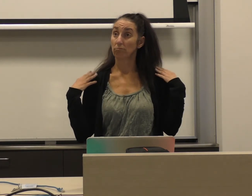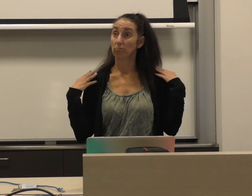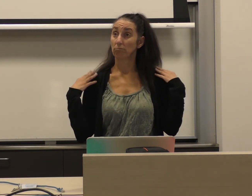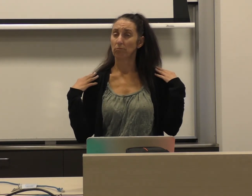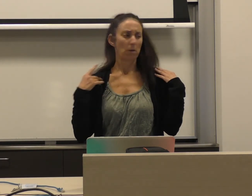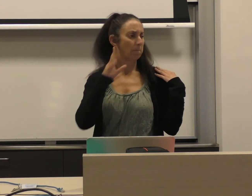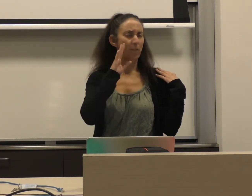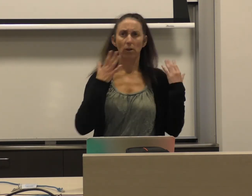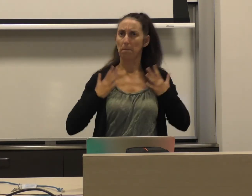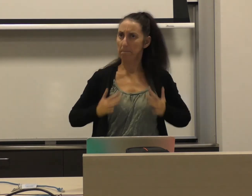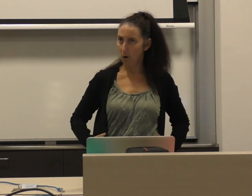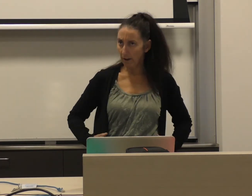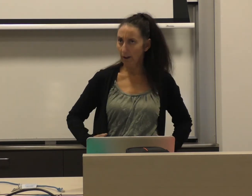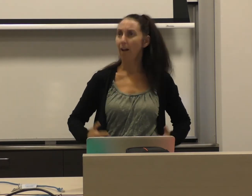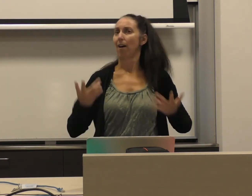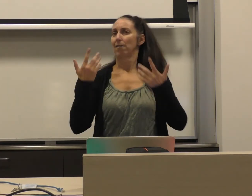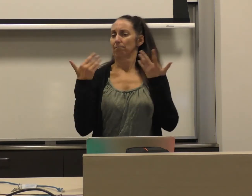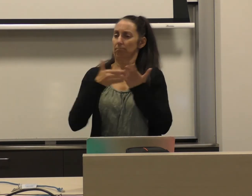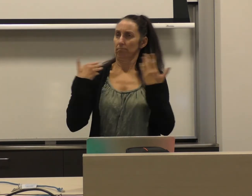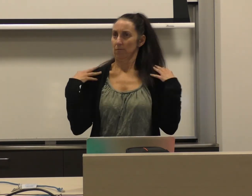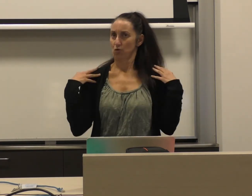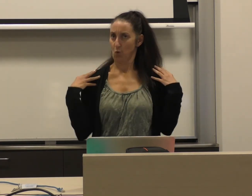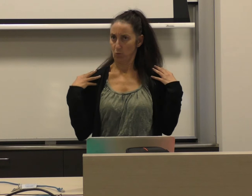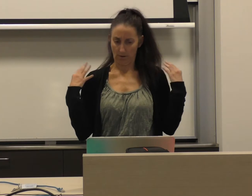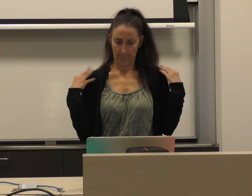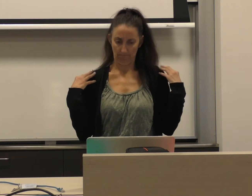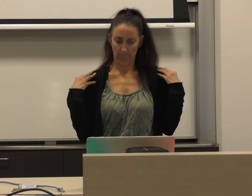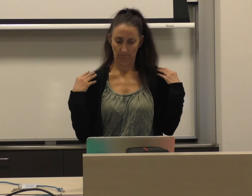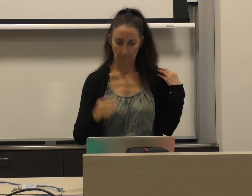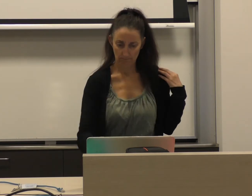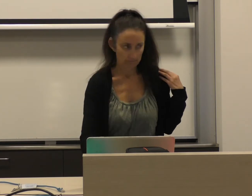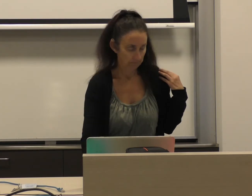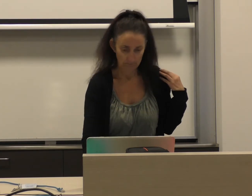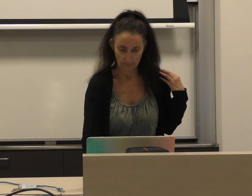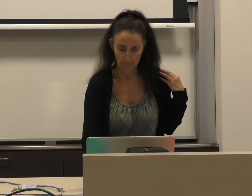Coming back to the shoulders, again with the body.